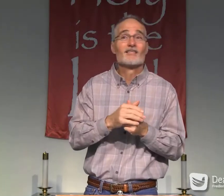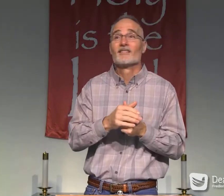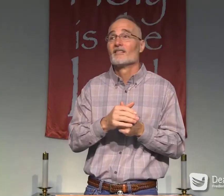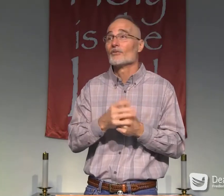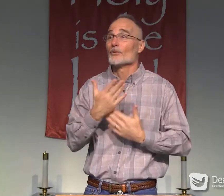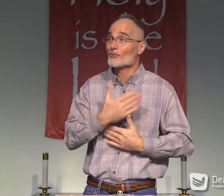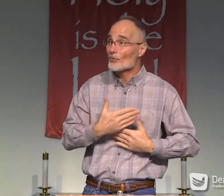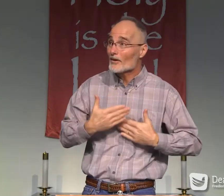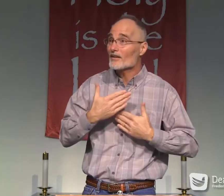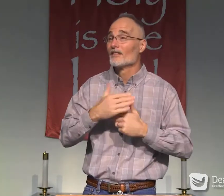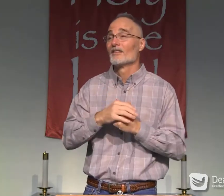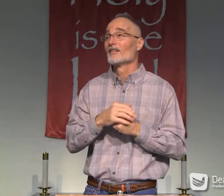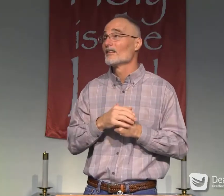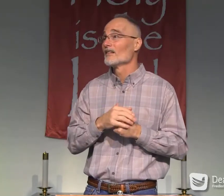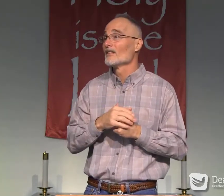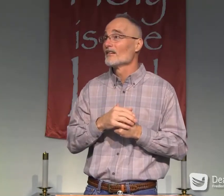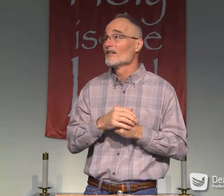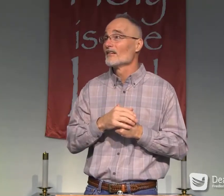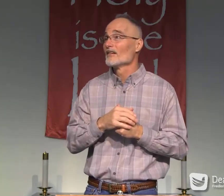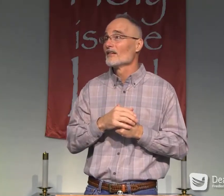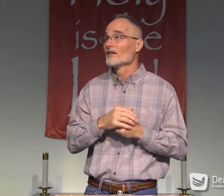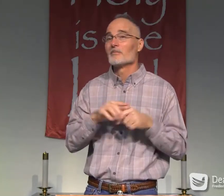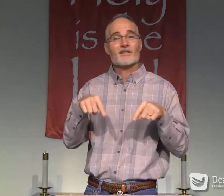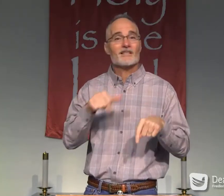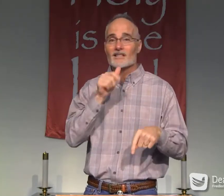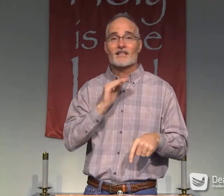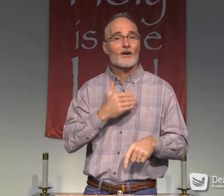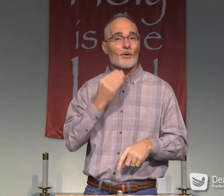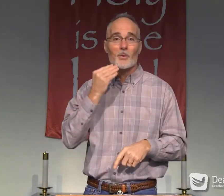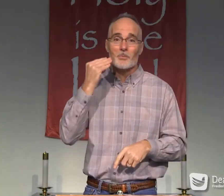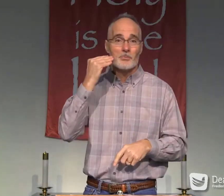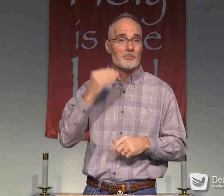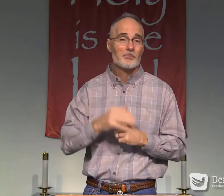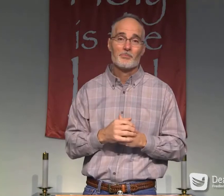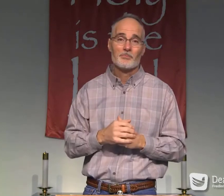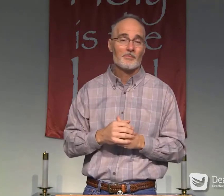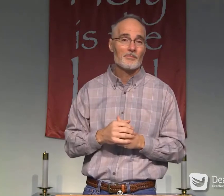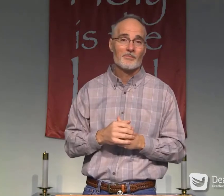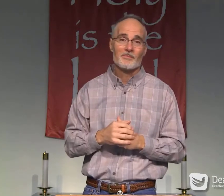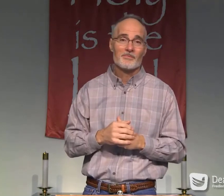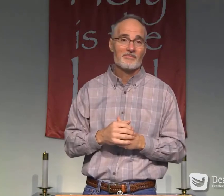I mean, it's nice. We can enjoy it. But this is not our home.